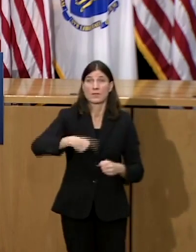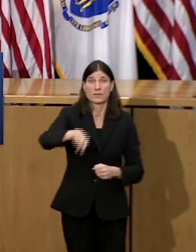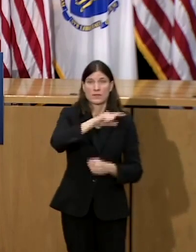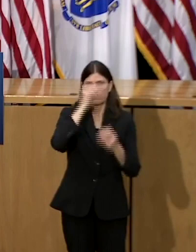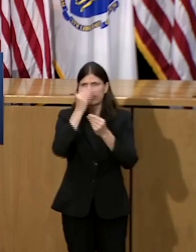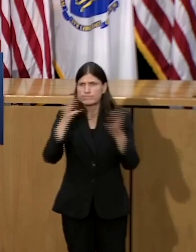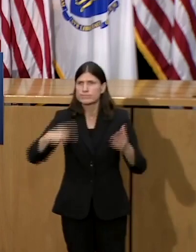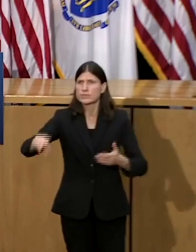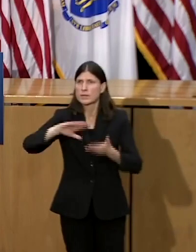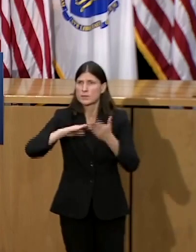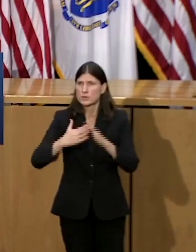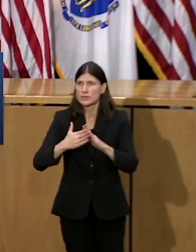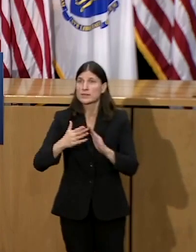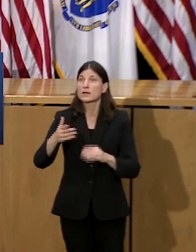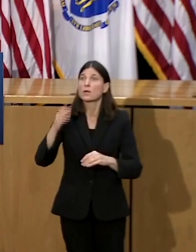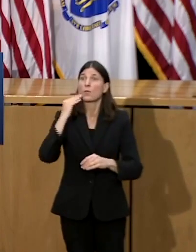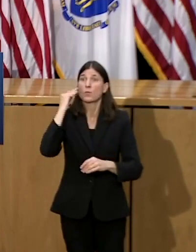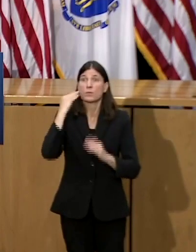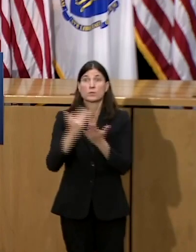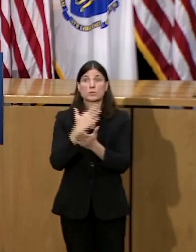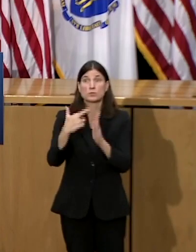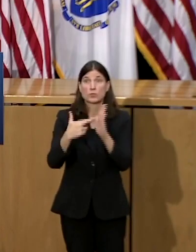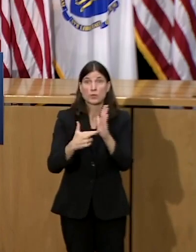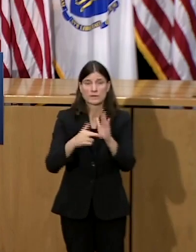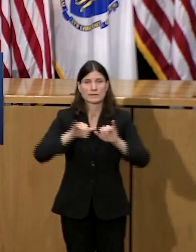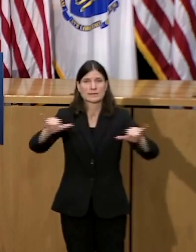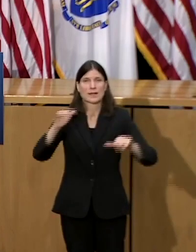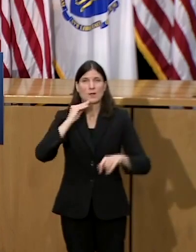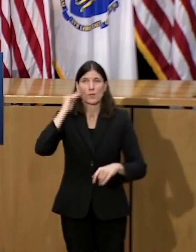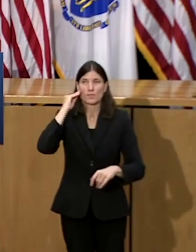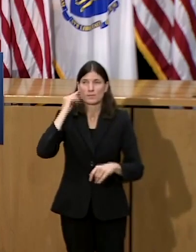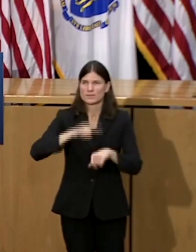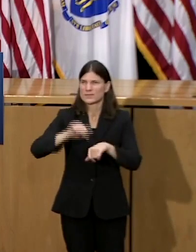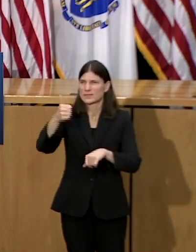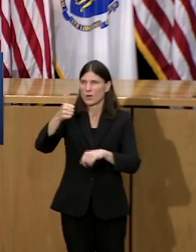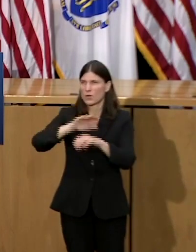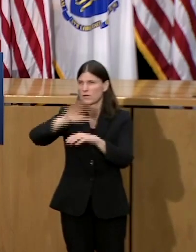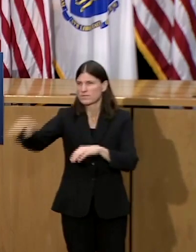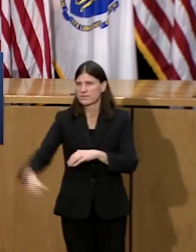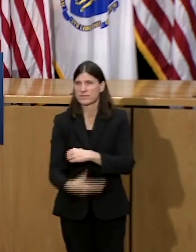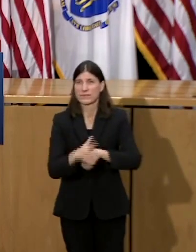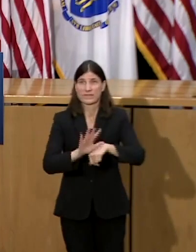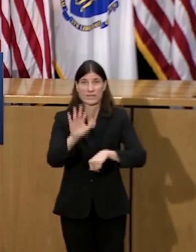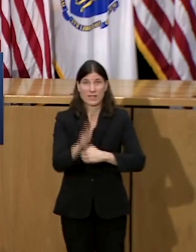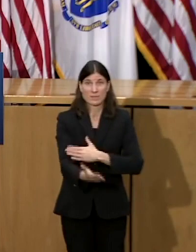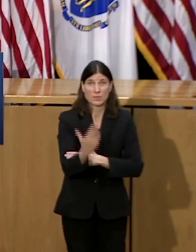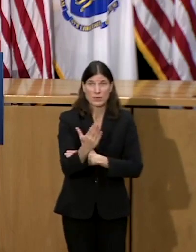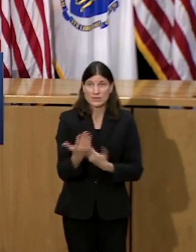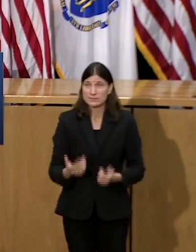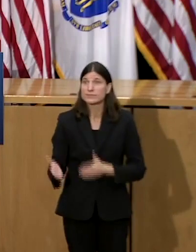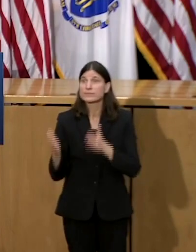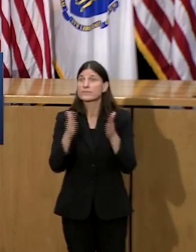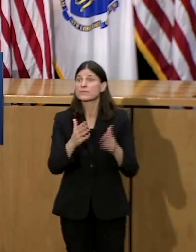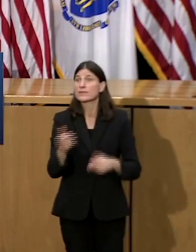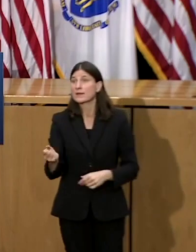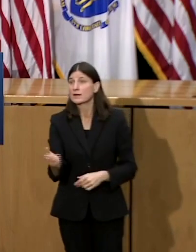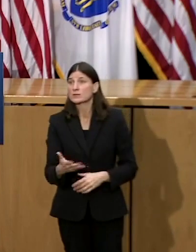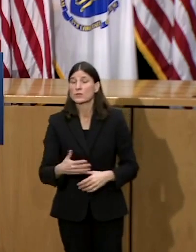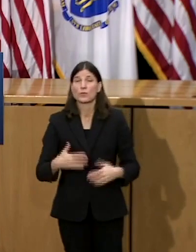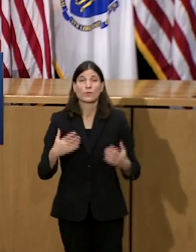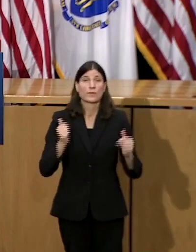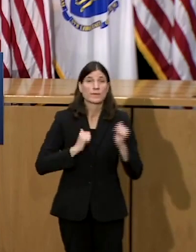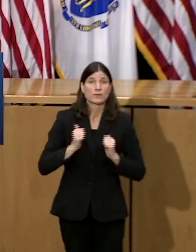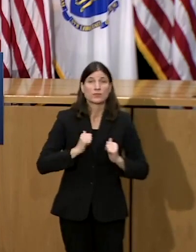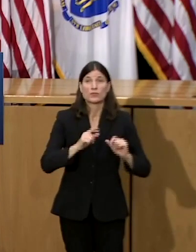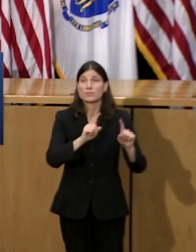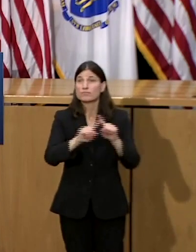I signed an executive order that will require indoor recreation facilities, theaters, casinos, and many other entertainment venues to